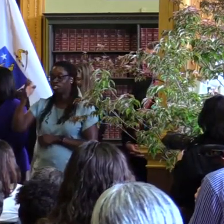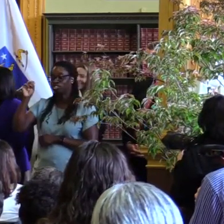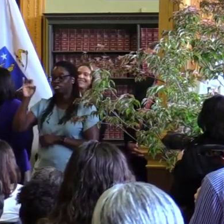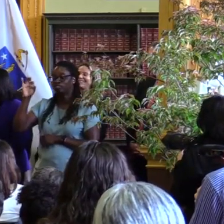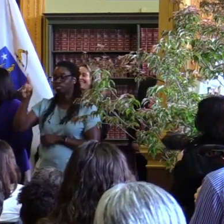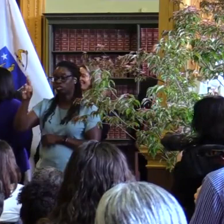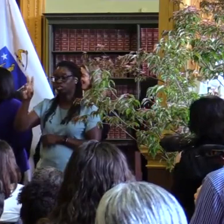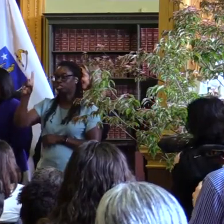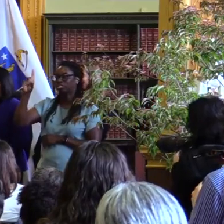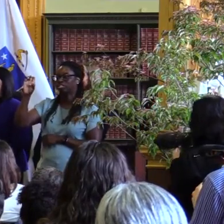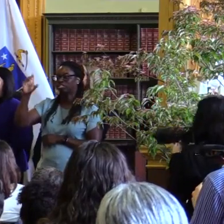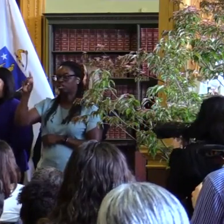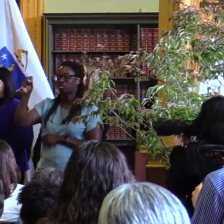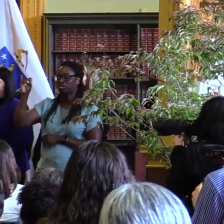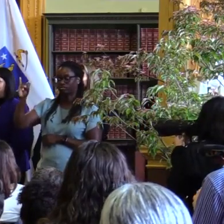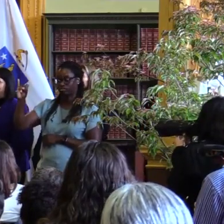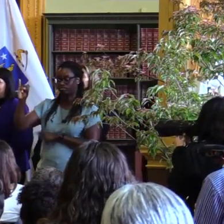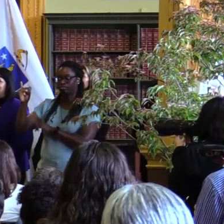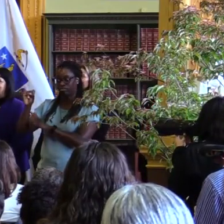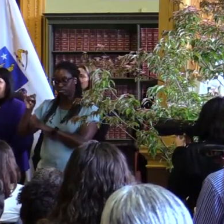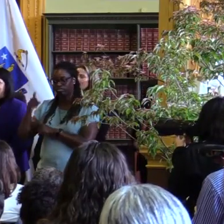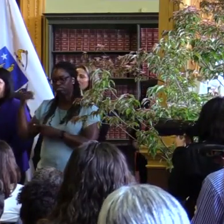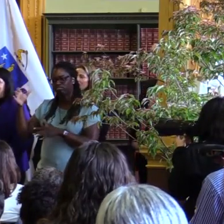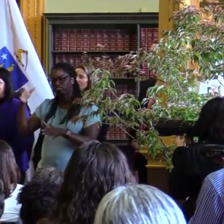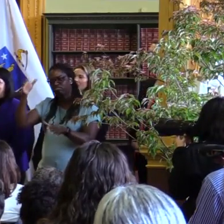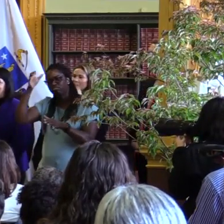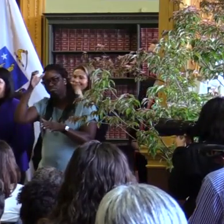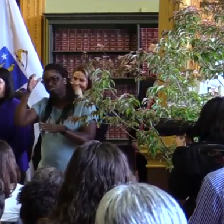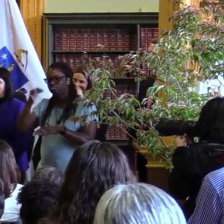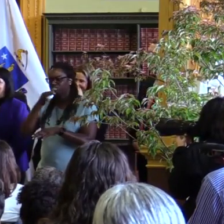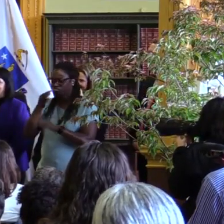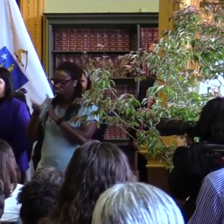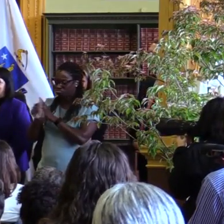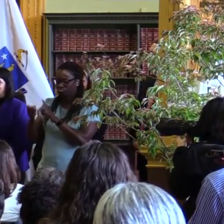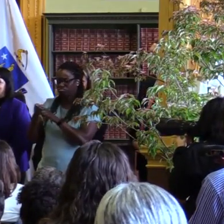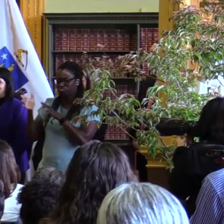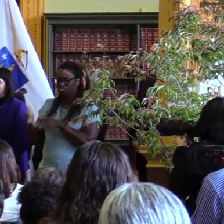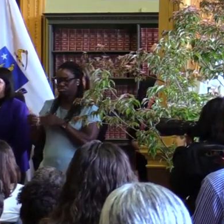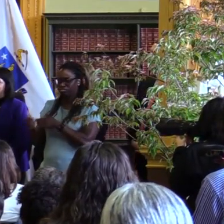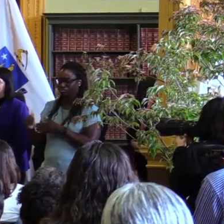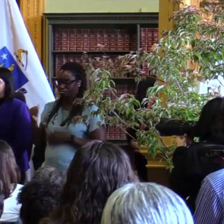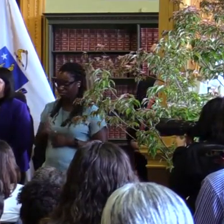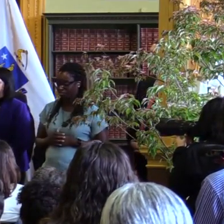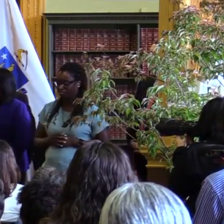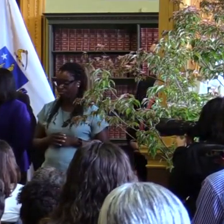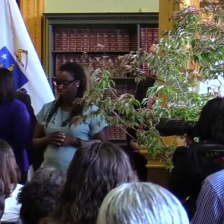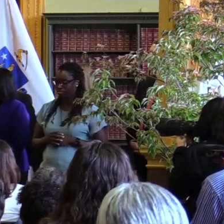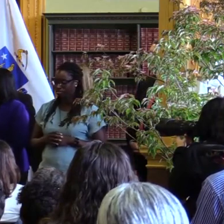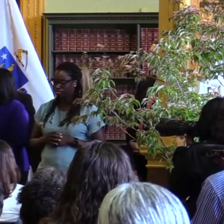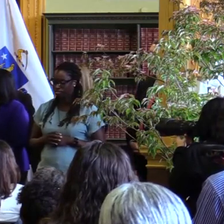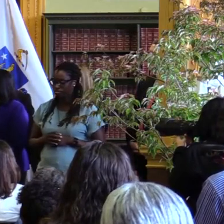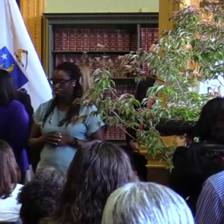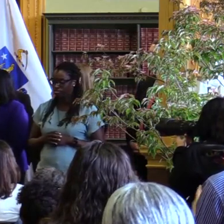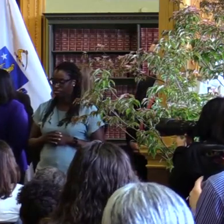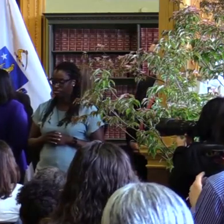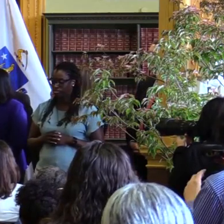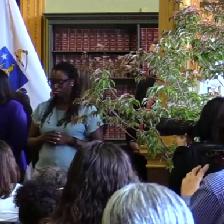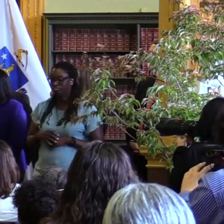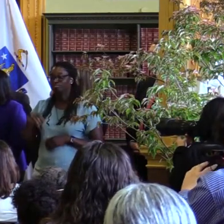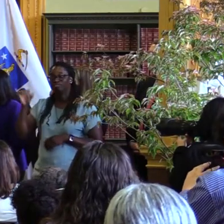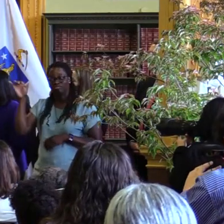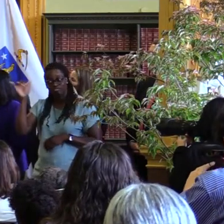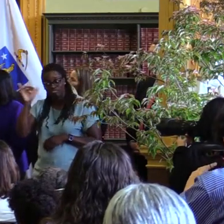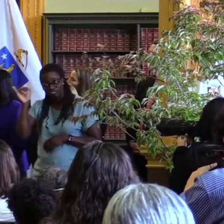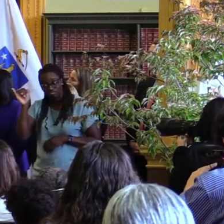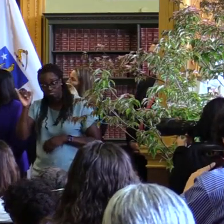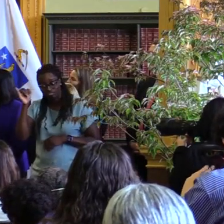deep expertise in their work. And finally joining us is Mayor Michelle Wu. We are so lucky to have the